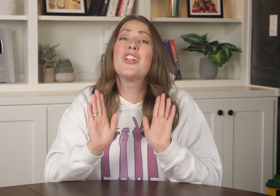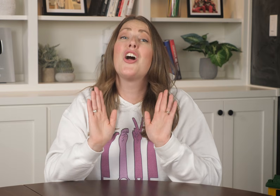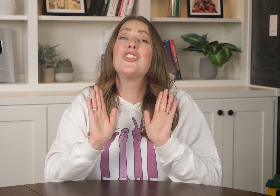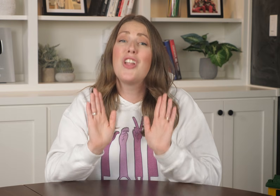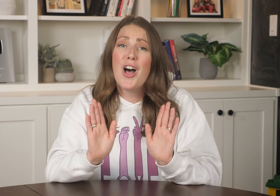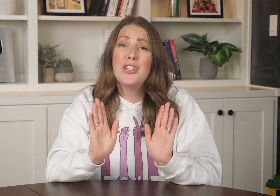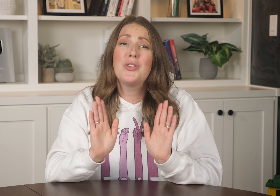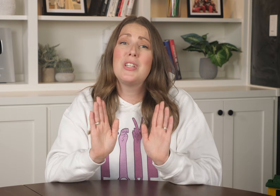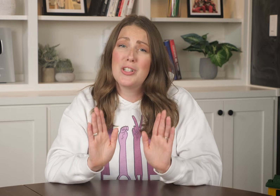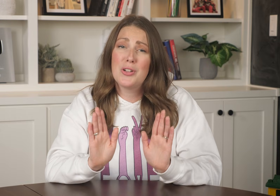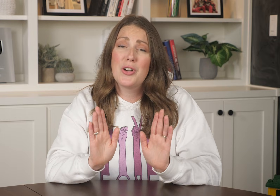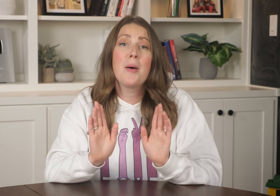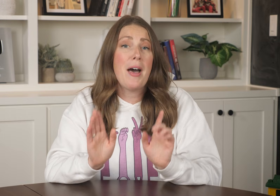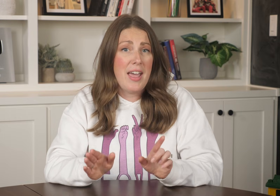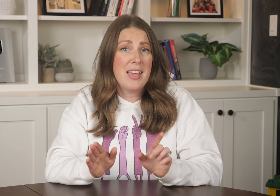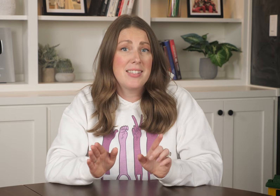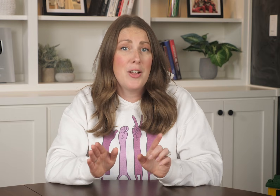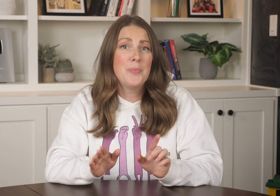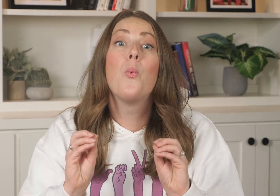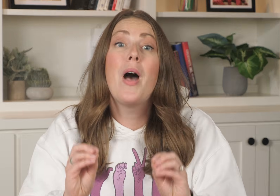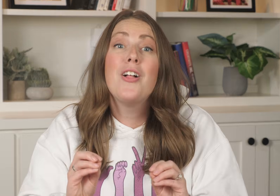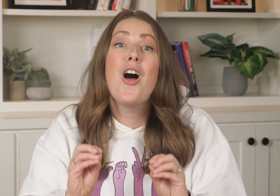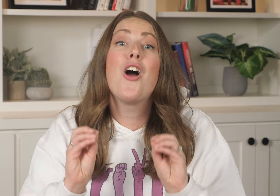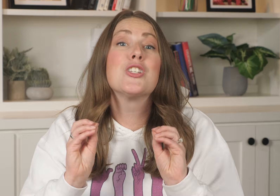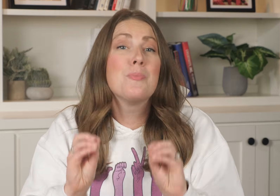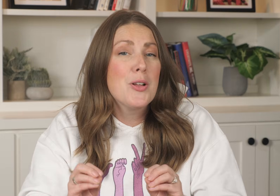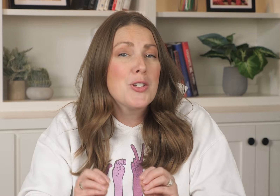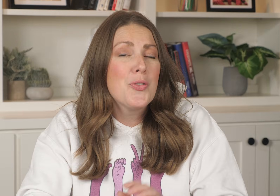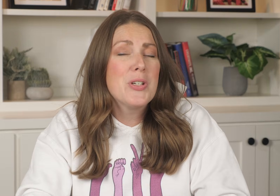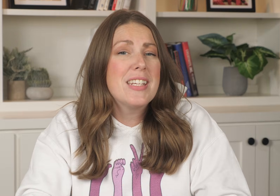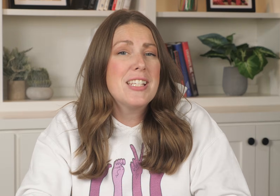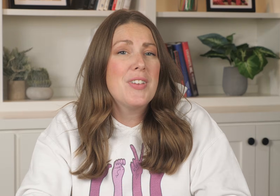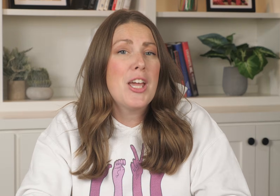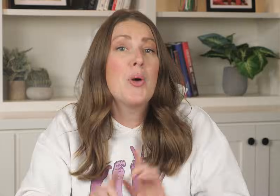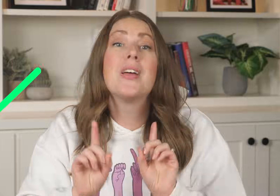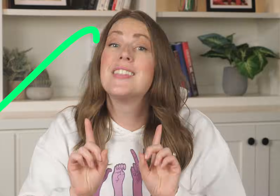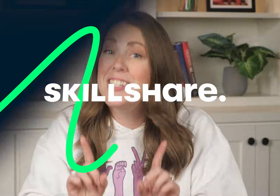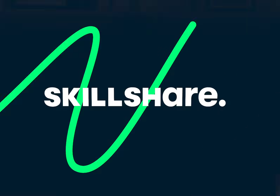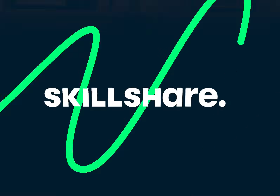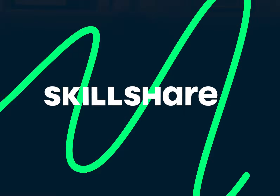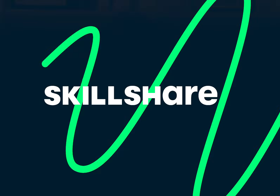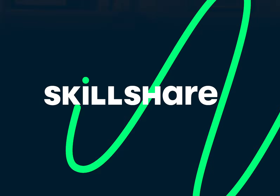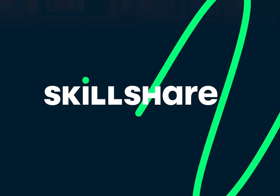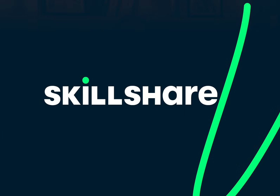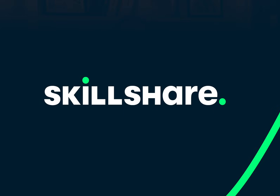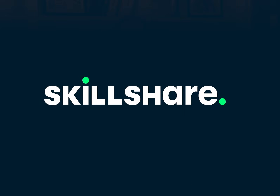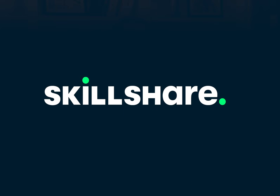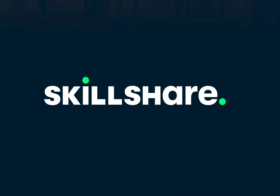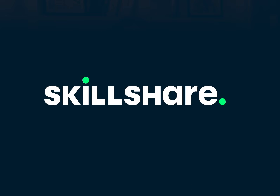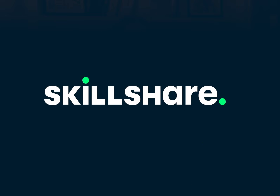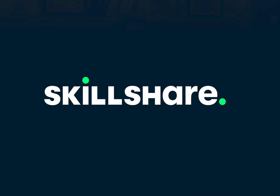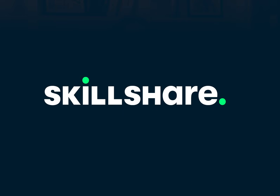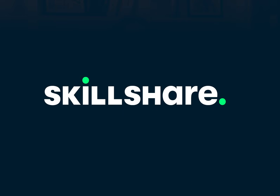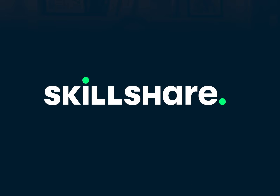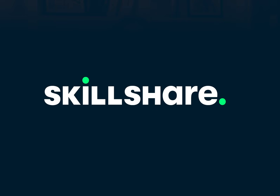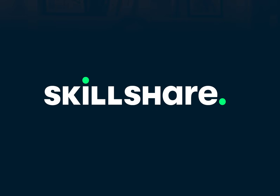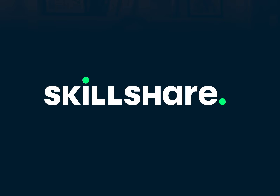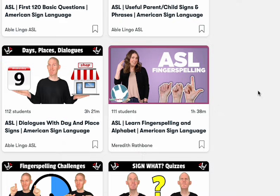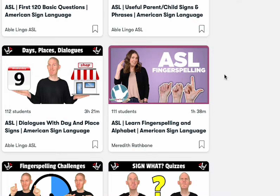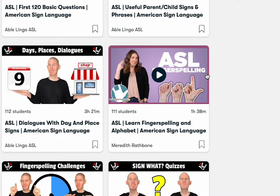a lot you need to learn about ASL. Well, our sponsor for today's video, Skillshare, hosts tons of ASL content. Not